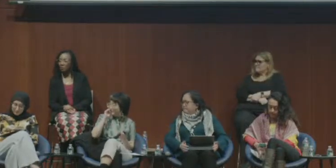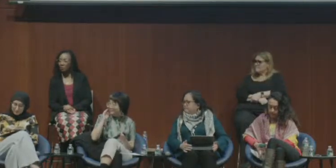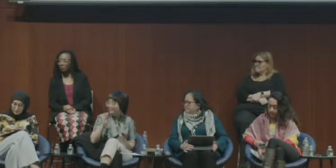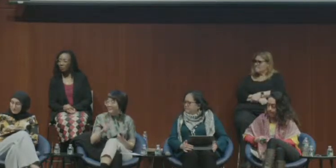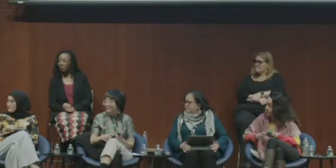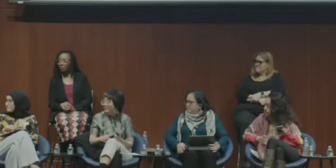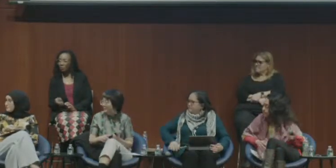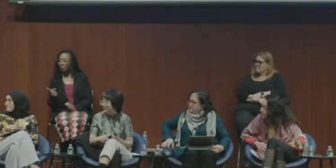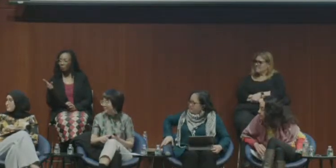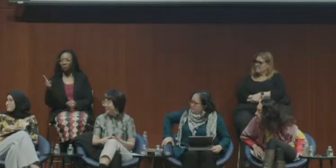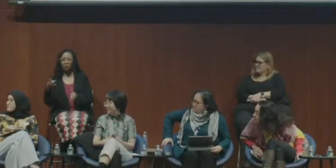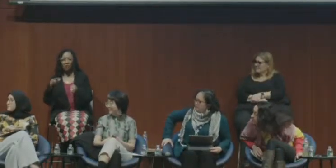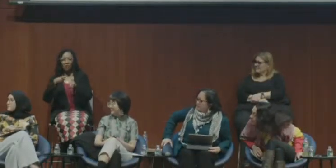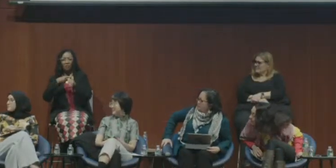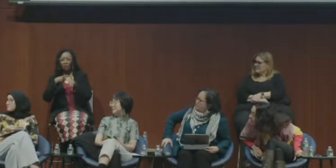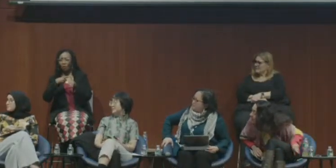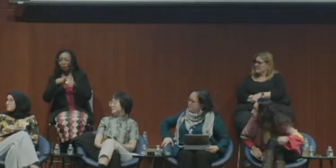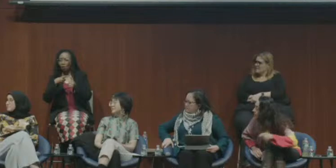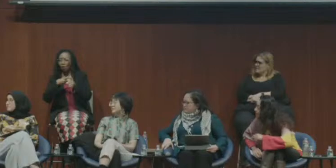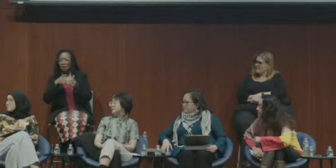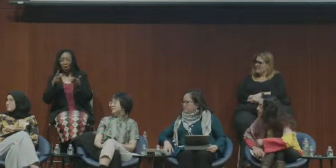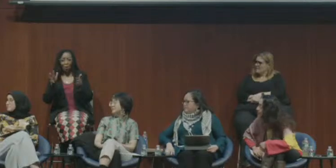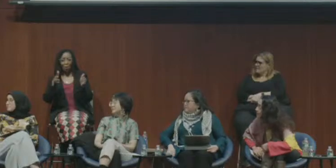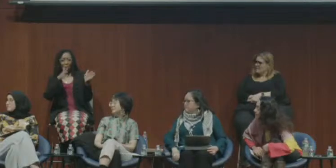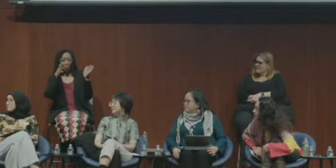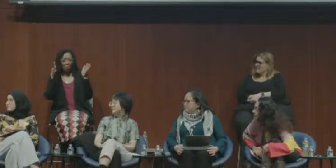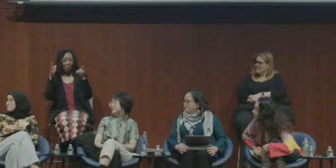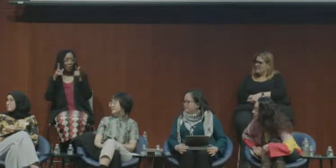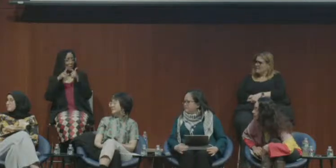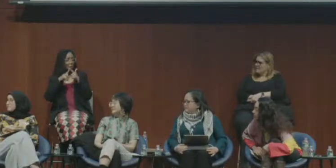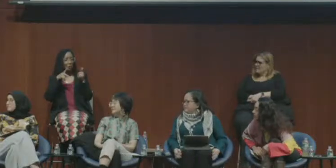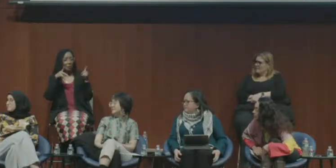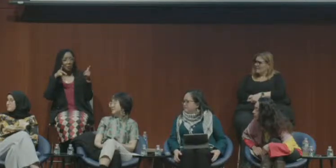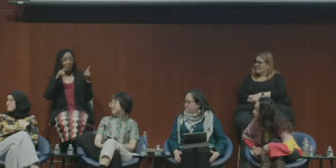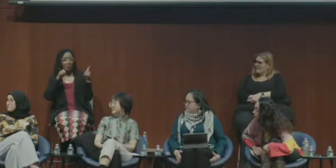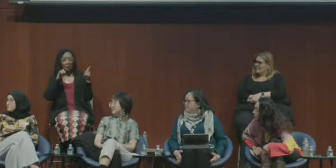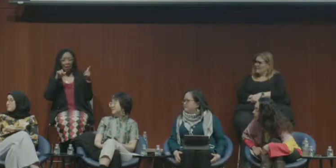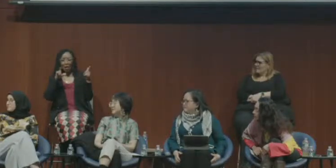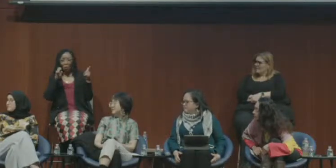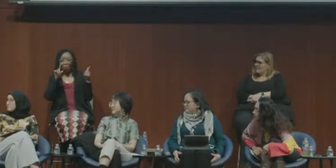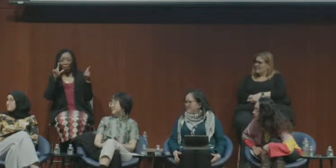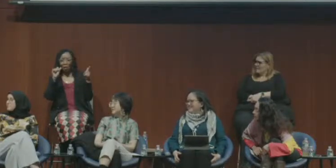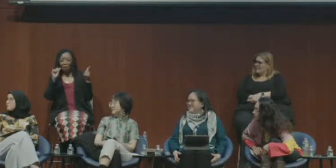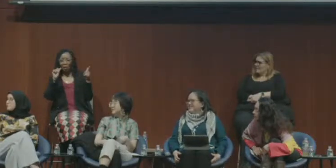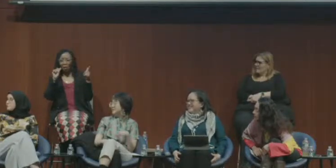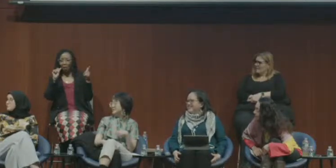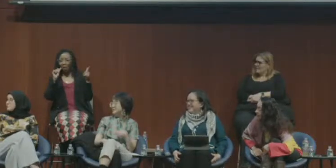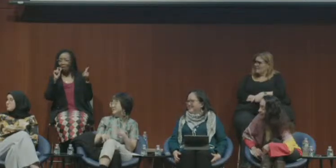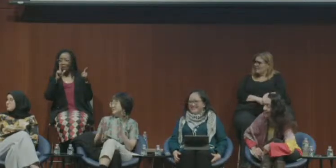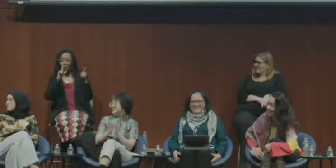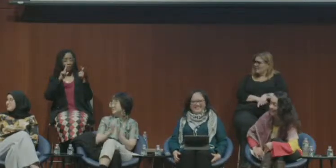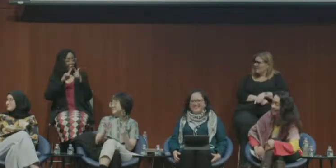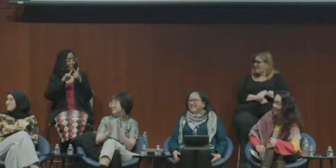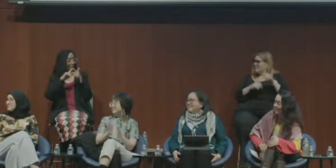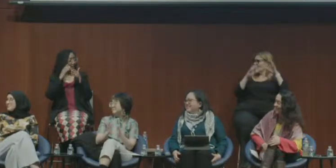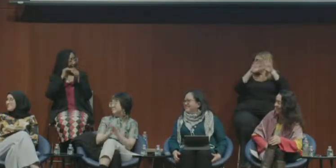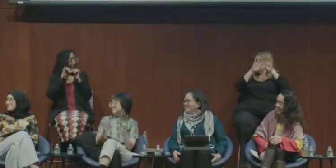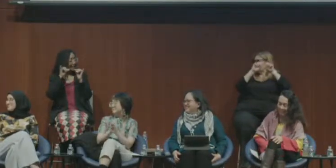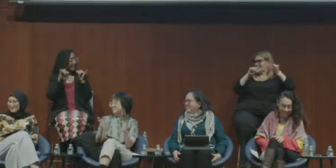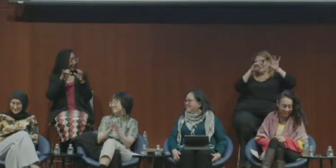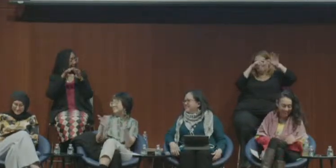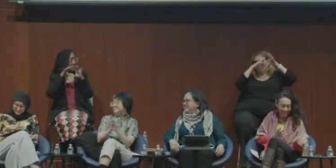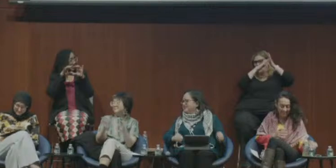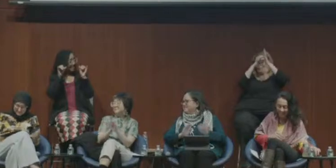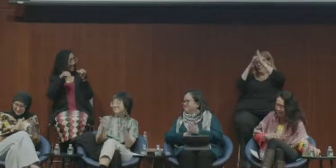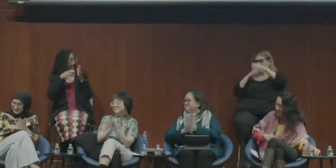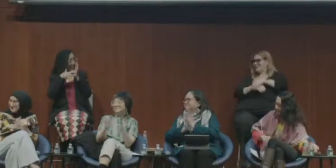I want to first give another round to Paola for the cracks in the system, right?